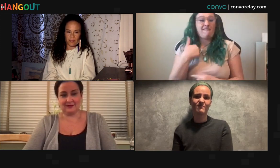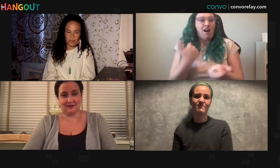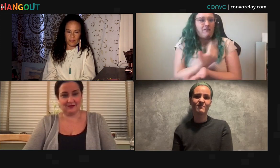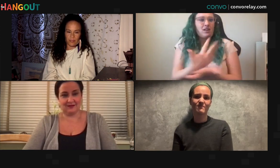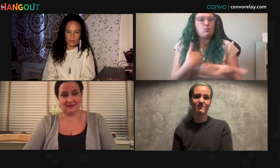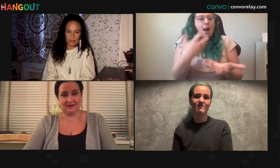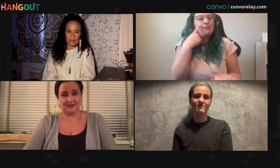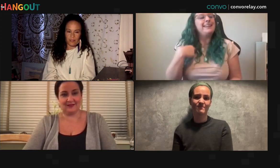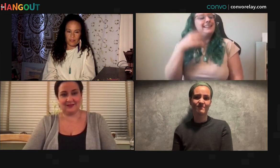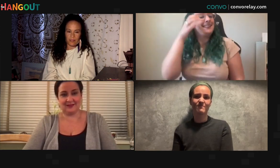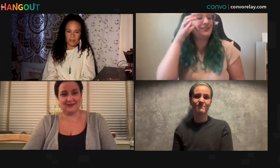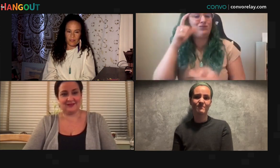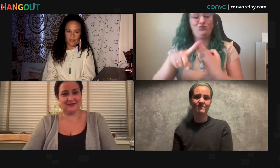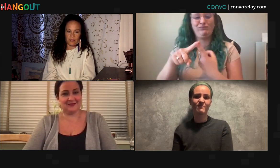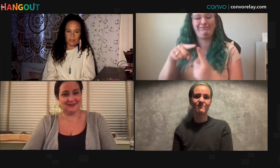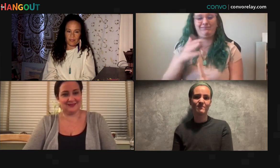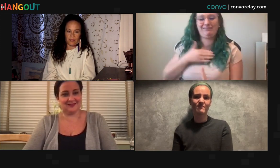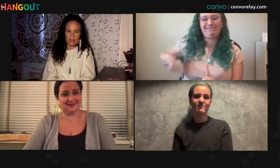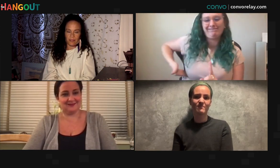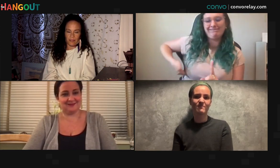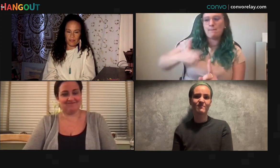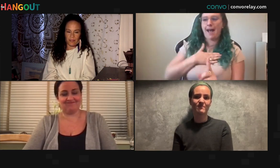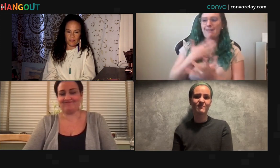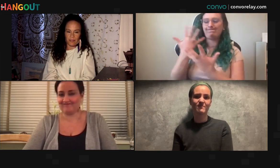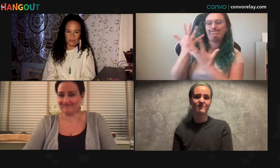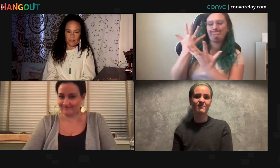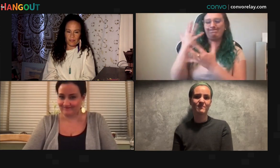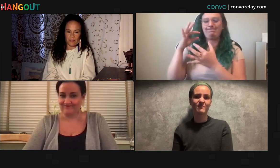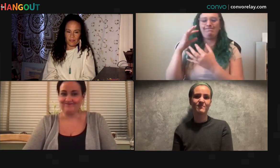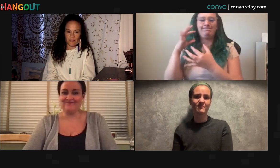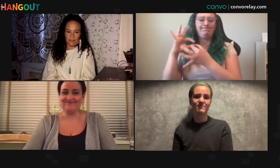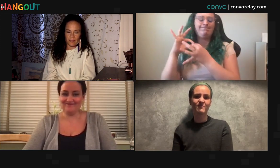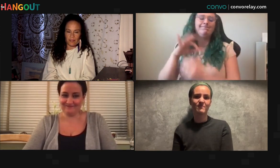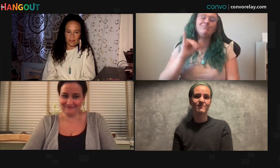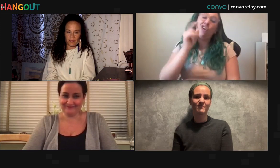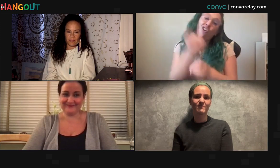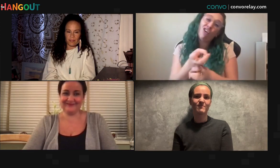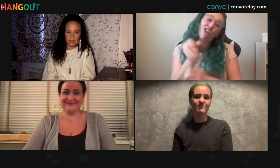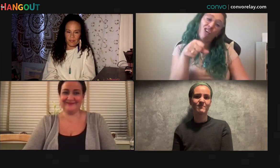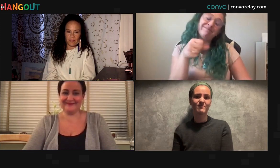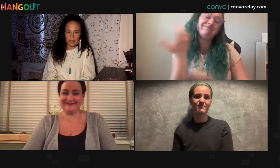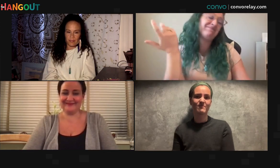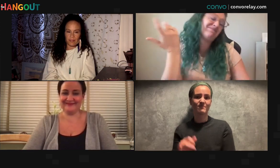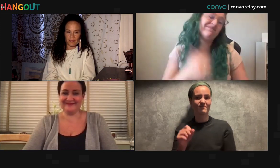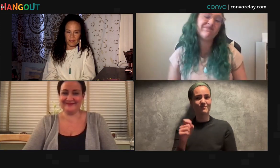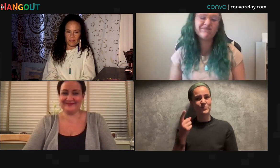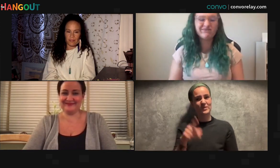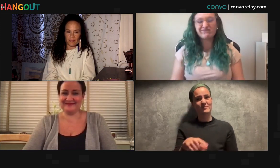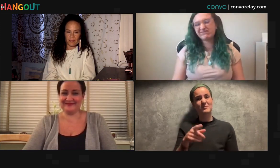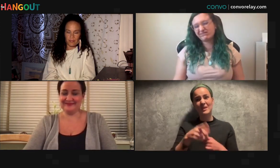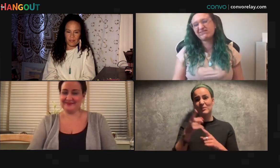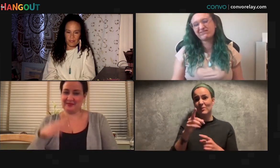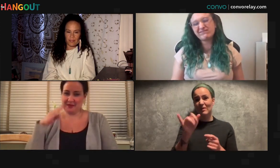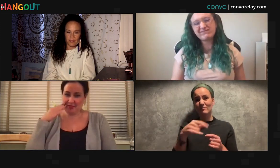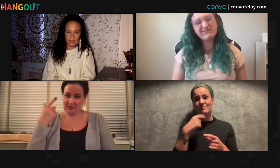and happiness. And I am content and I have everything that I want because I listen to my spiritual self. And that's